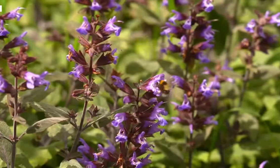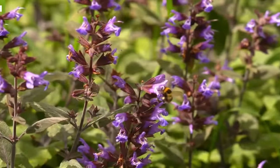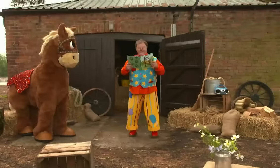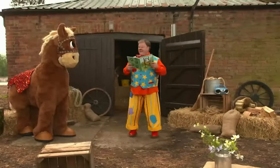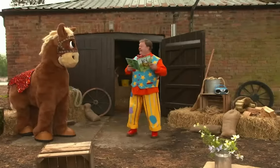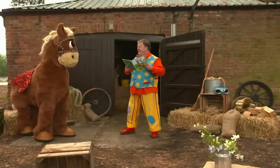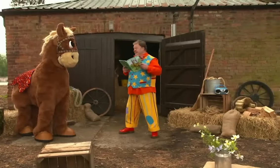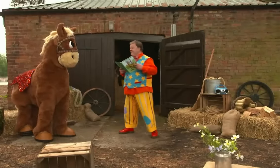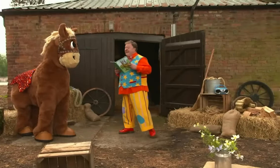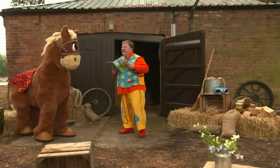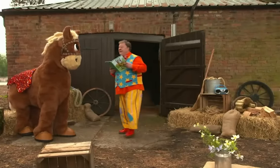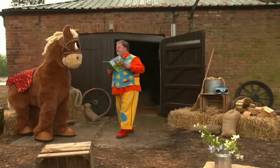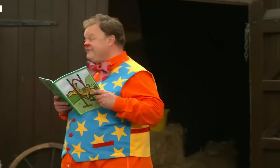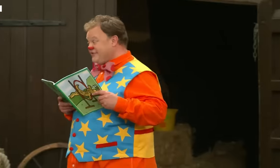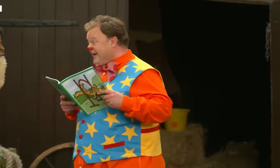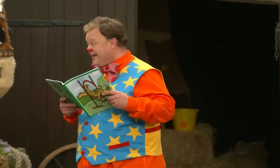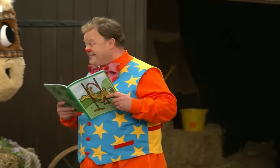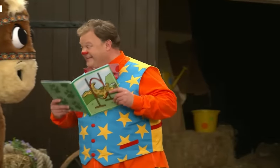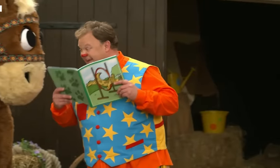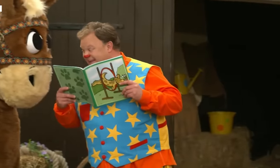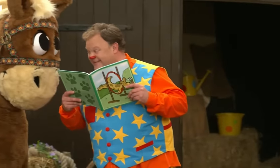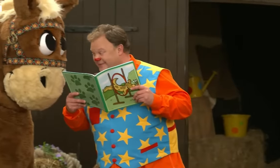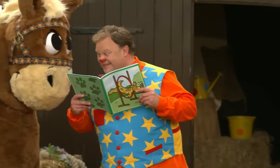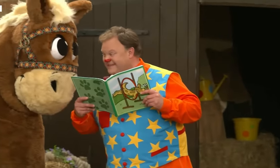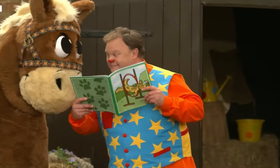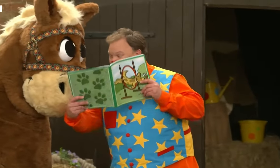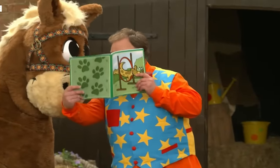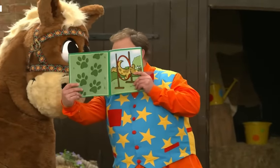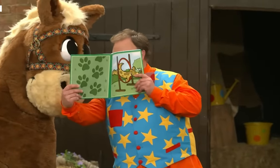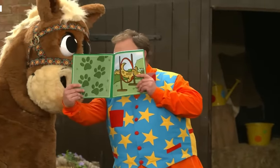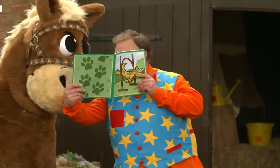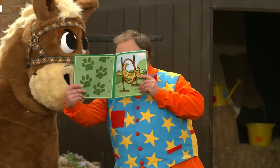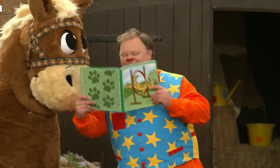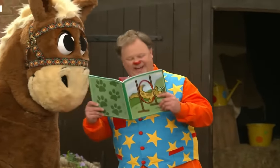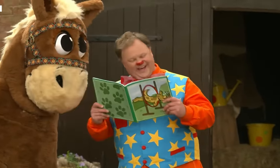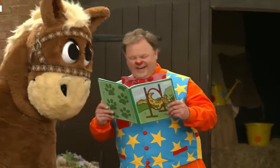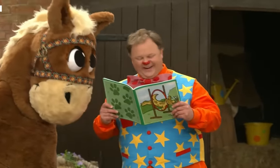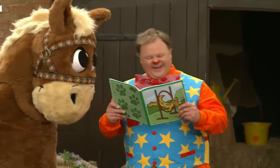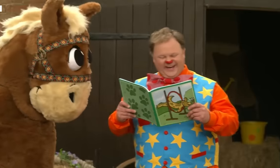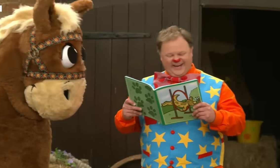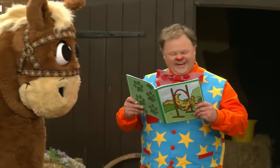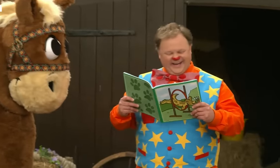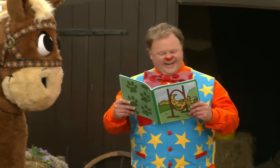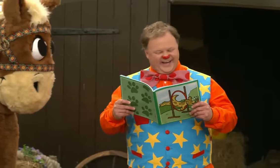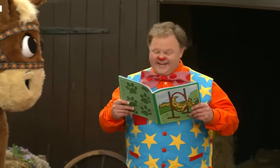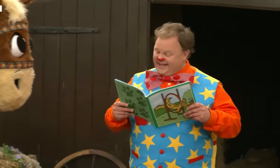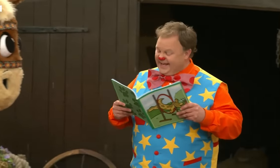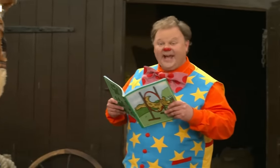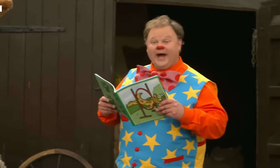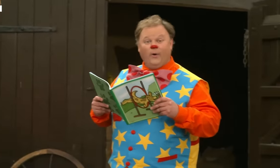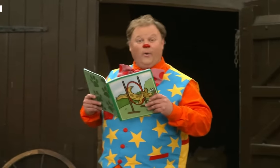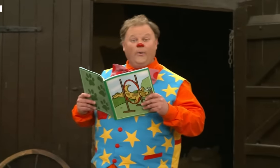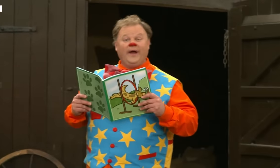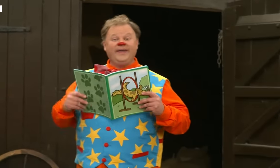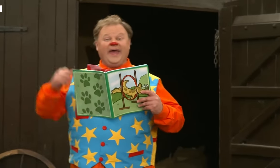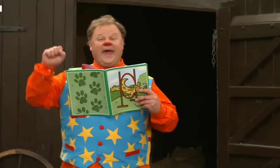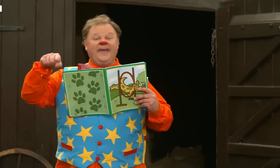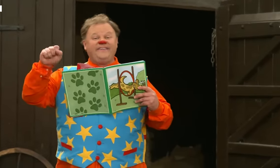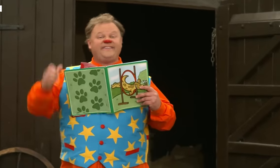Oh, there are lots of tricks to teach you in this book, Spotty. Mr. Tumble. Oh, yes? Are you